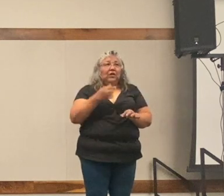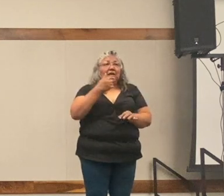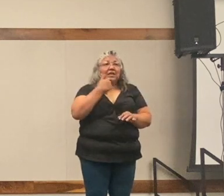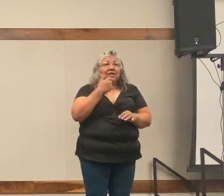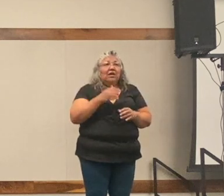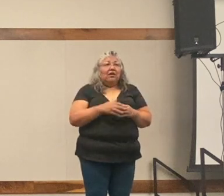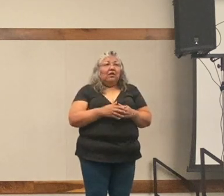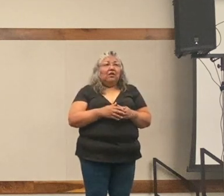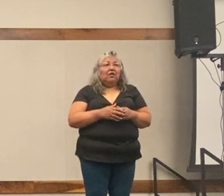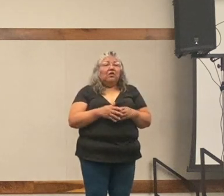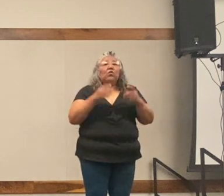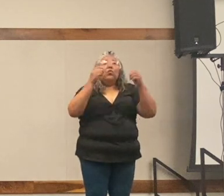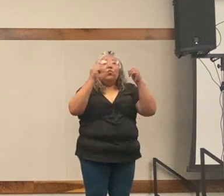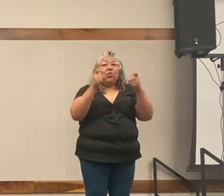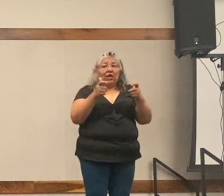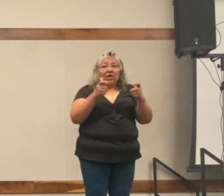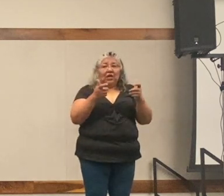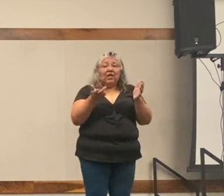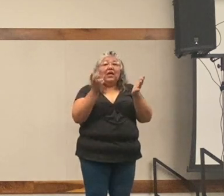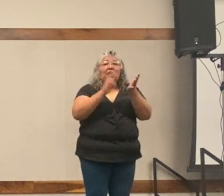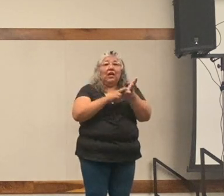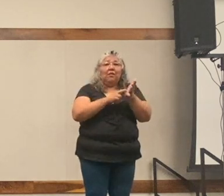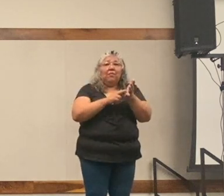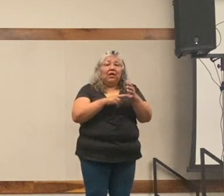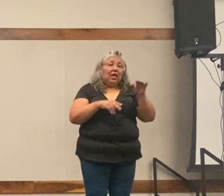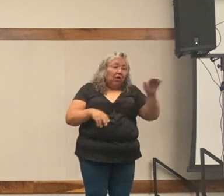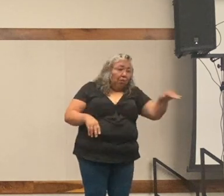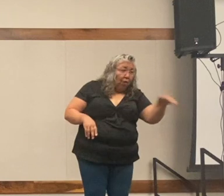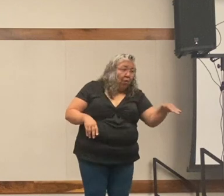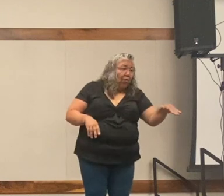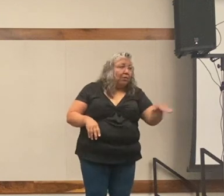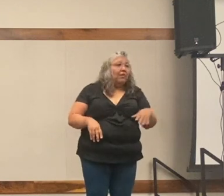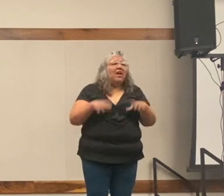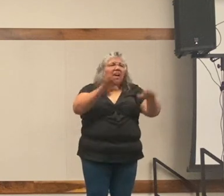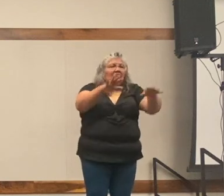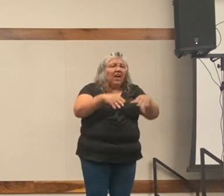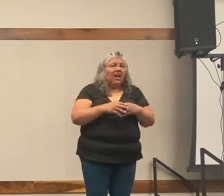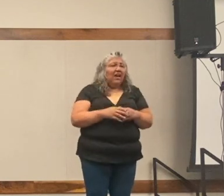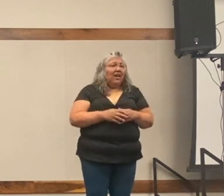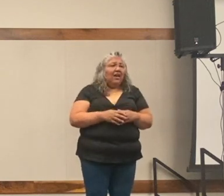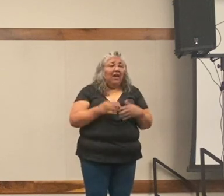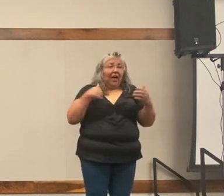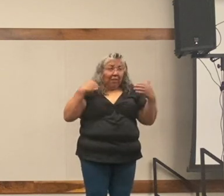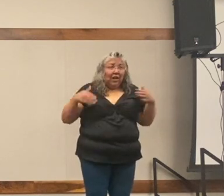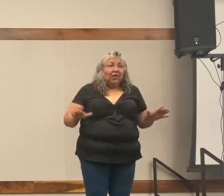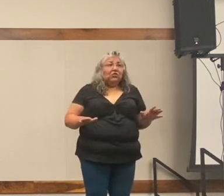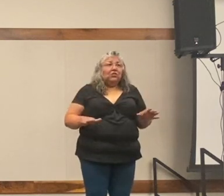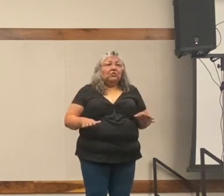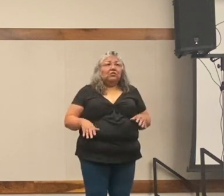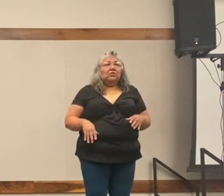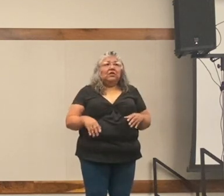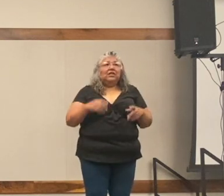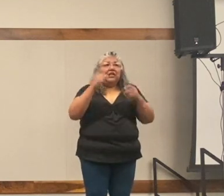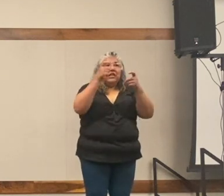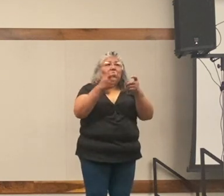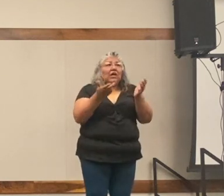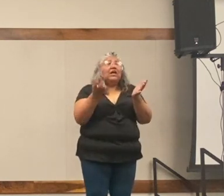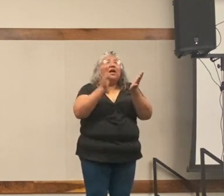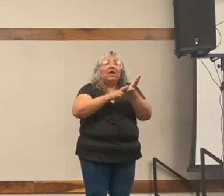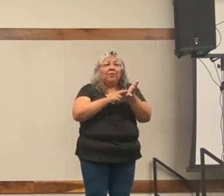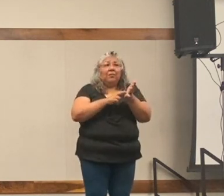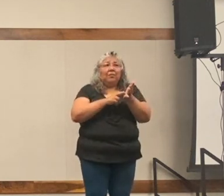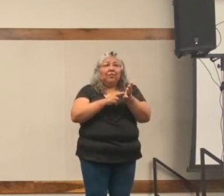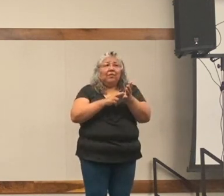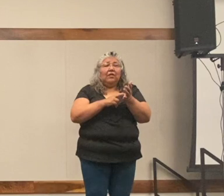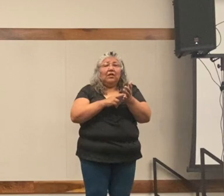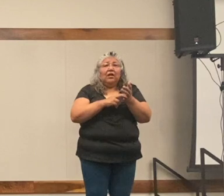said, quick, get up. Right, he poked him on the side. Hey, I'm an angel. And he says, quick, get up.